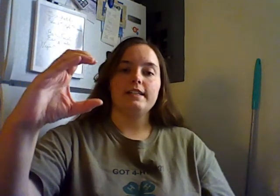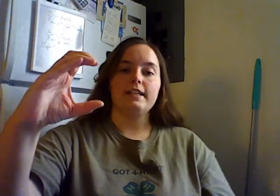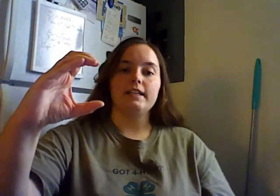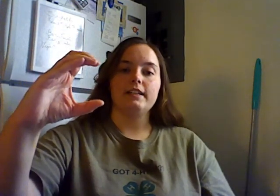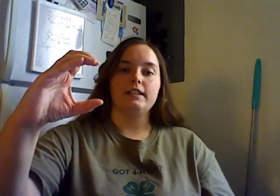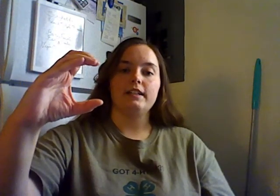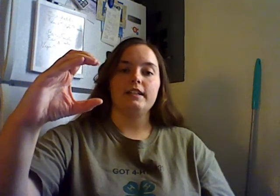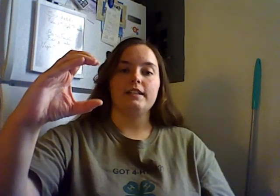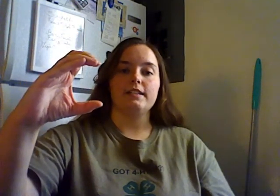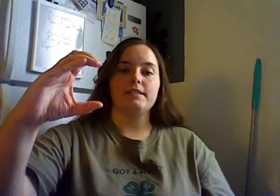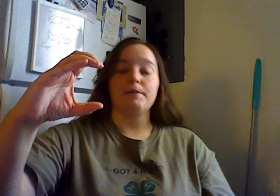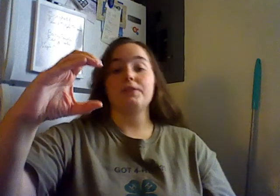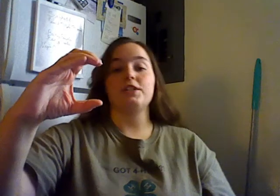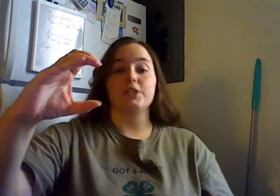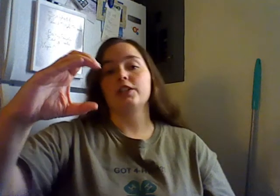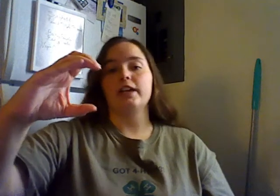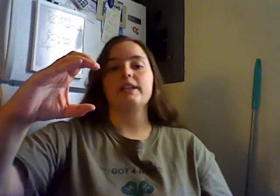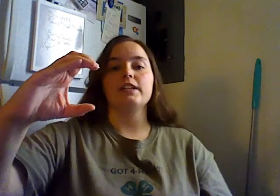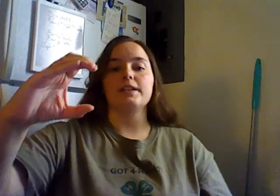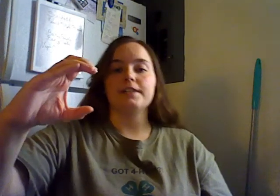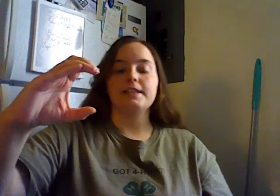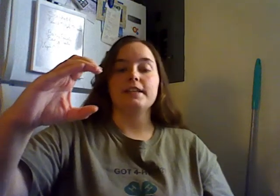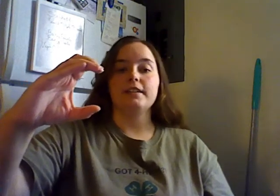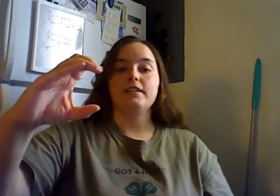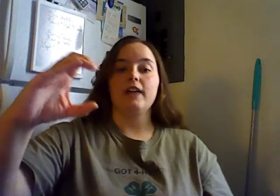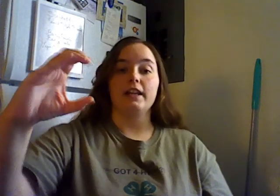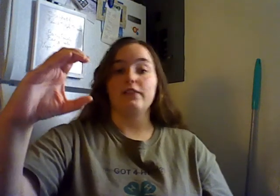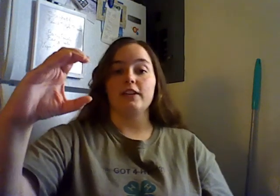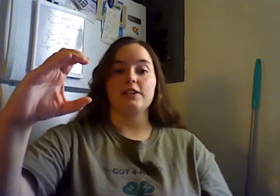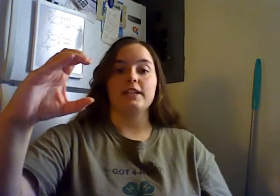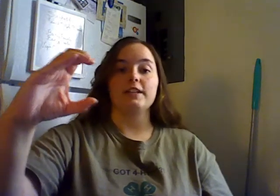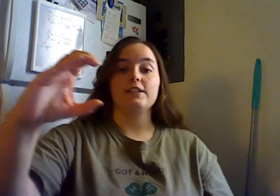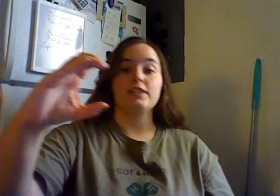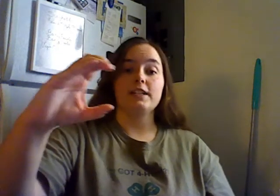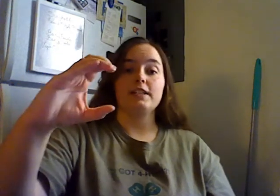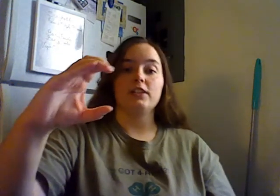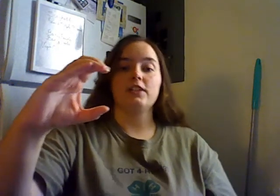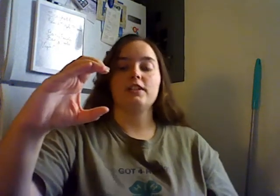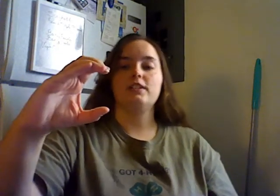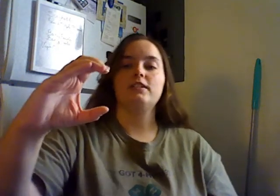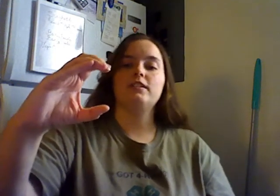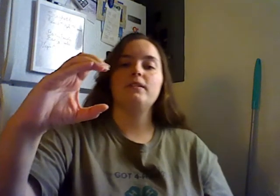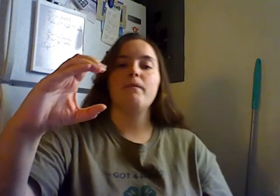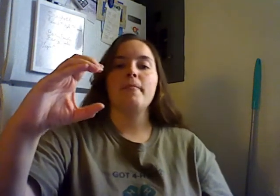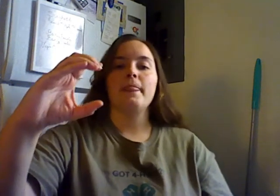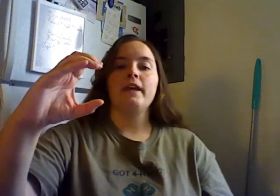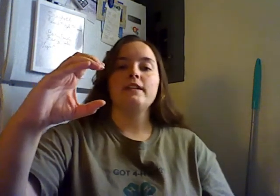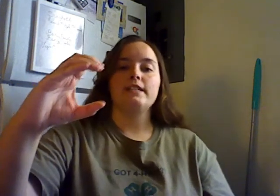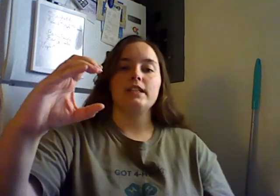C is supposed to just look like the letter C. I love letters like this. They're easy to learn. C.